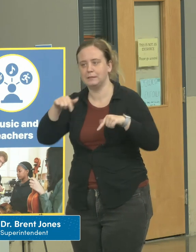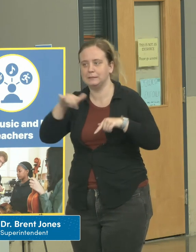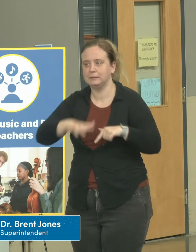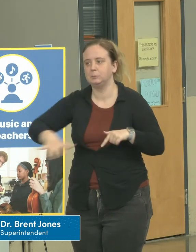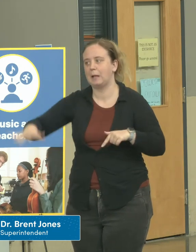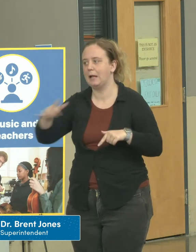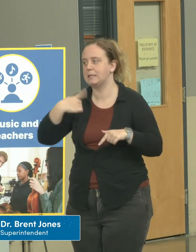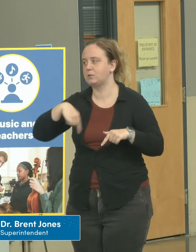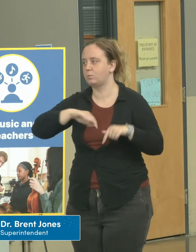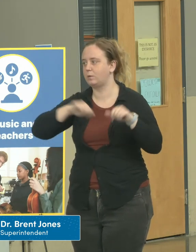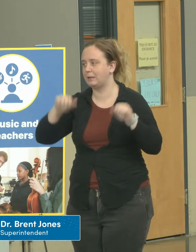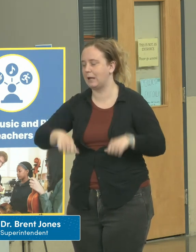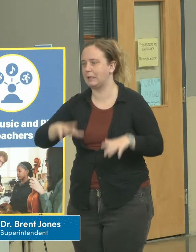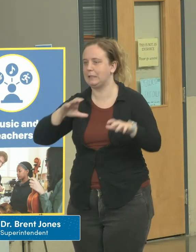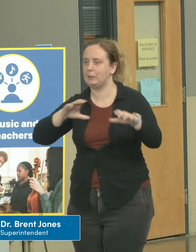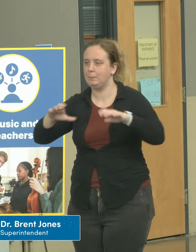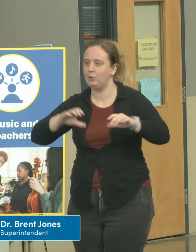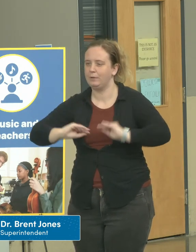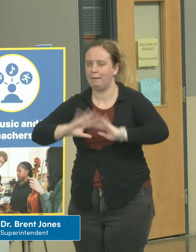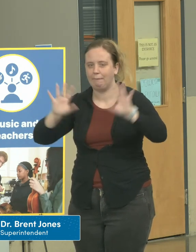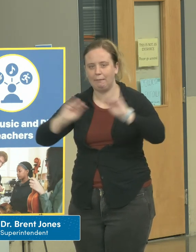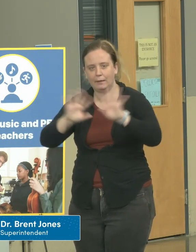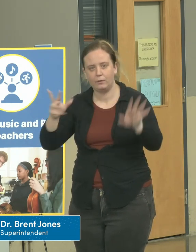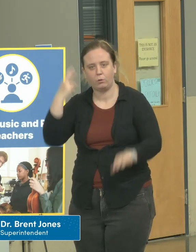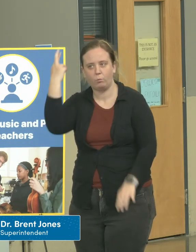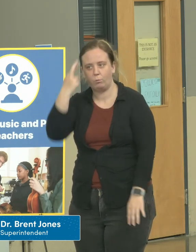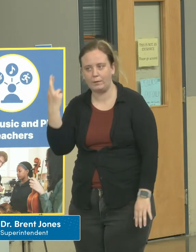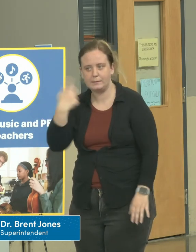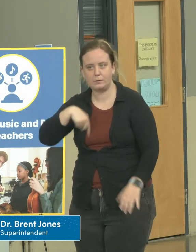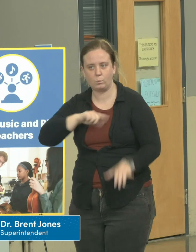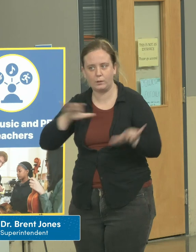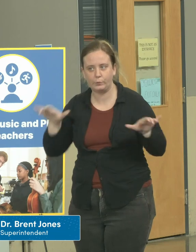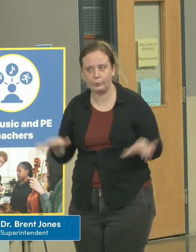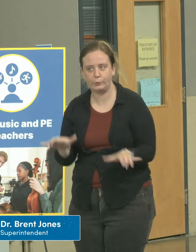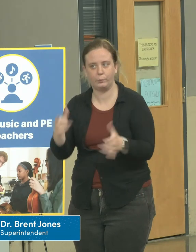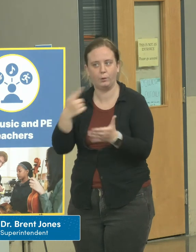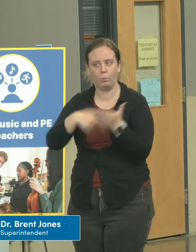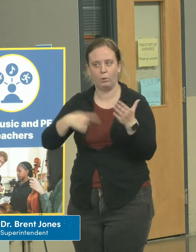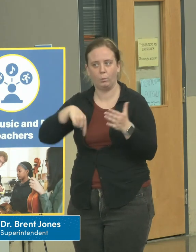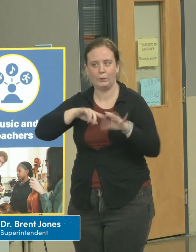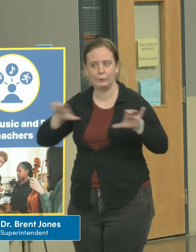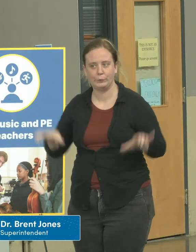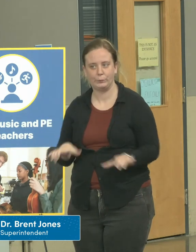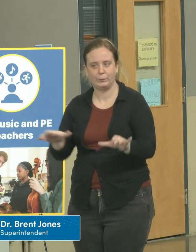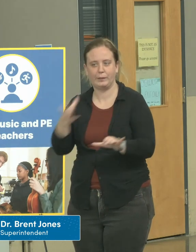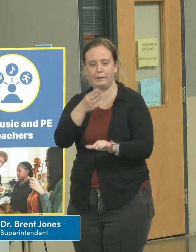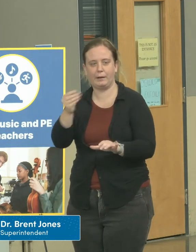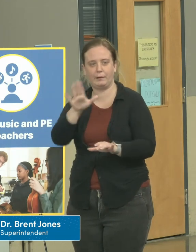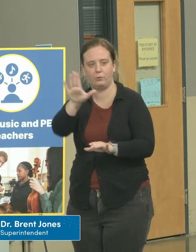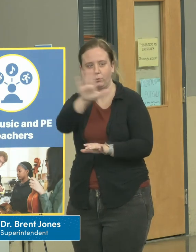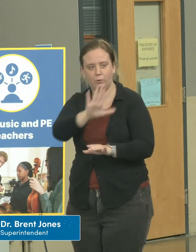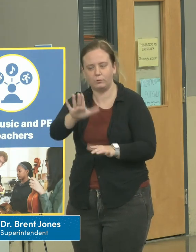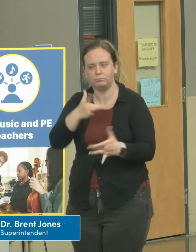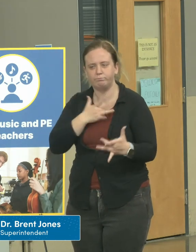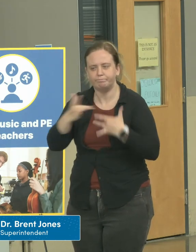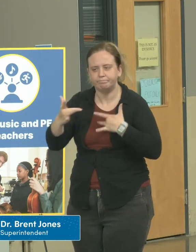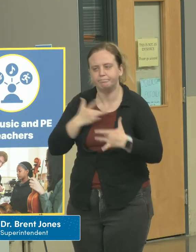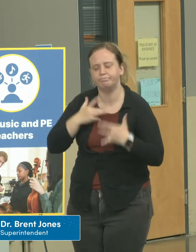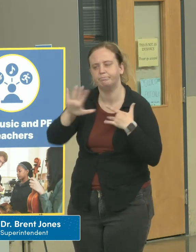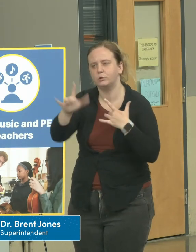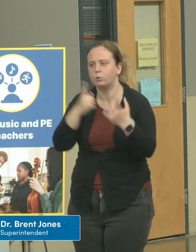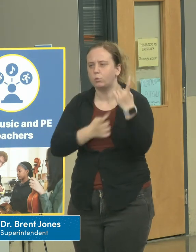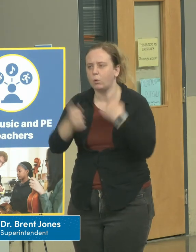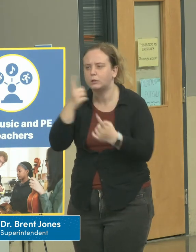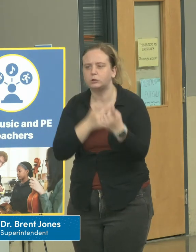convey the why of what we're doing, and then we can hear from you all as to just what are some of your concerns, or what are you thinking about? And this